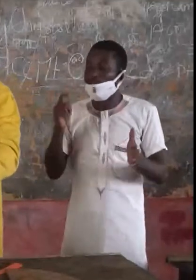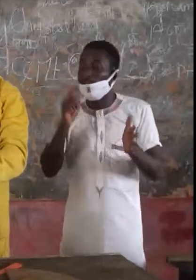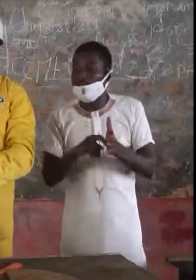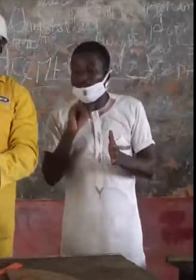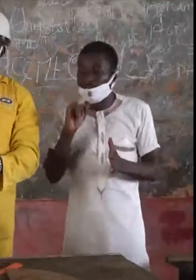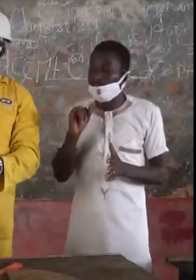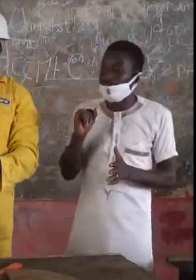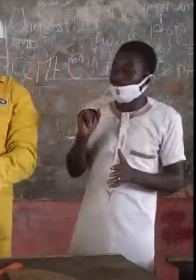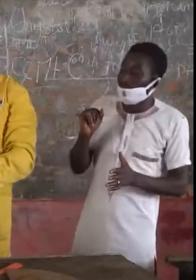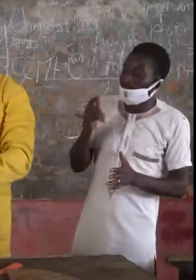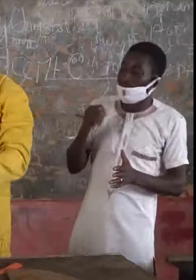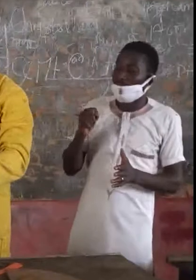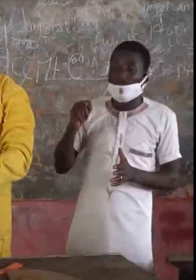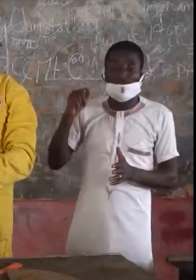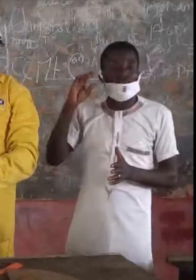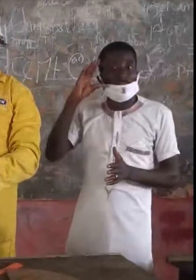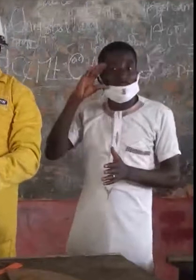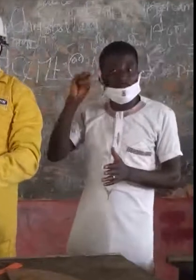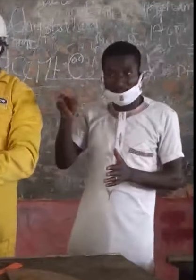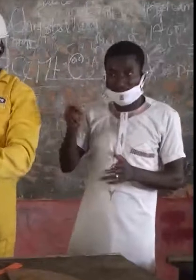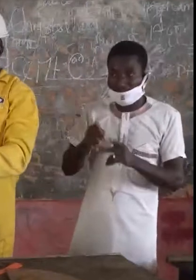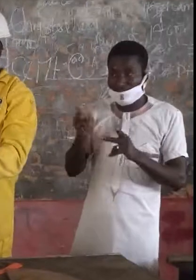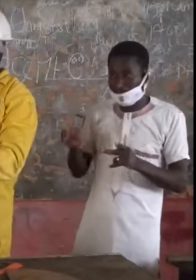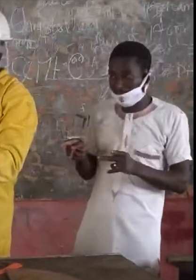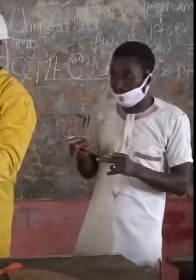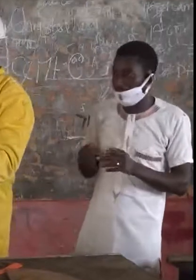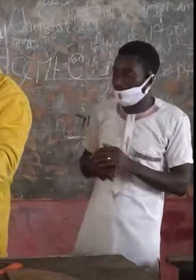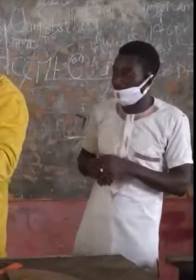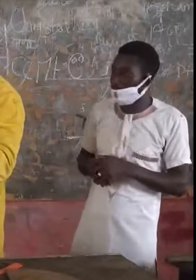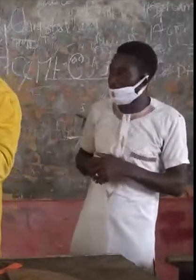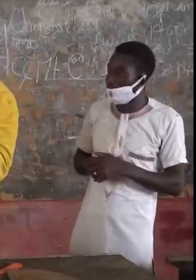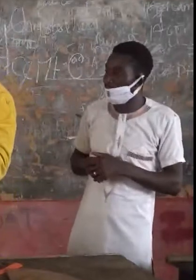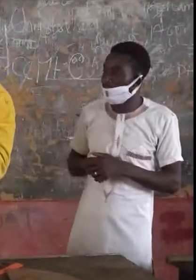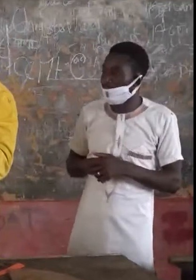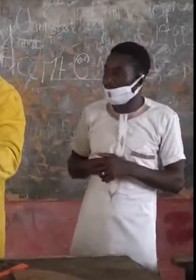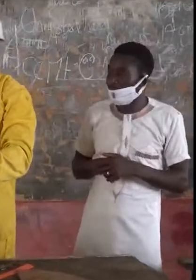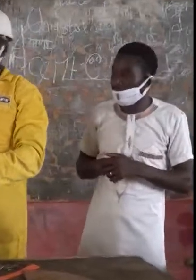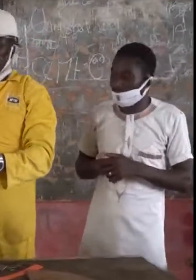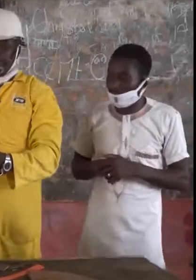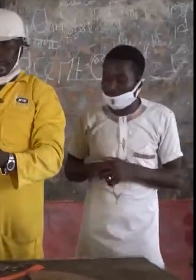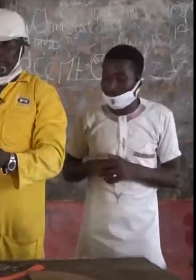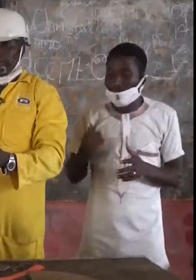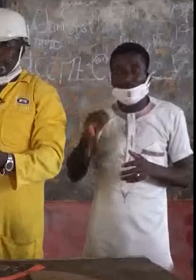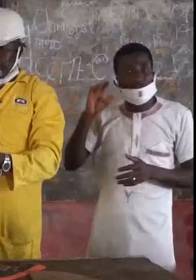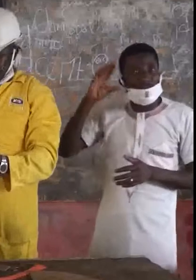Now, before we get to the drilling machine, I would like to continue with the